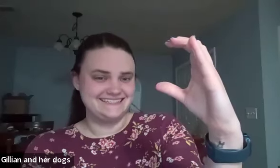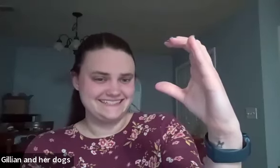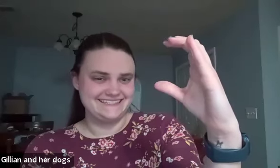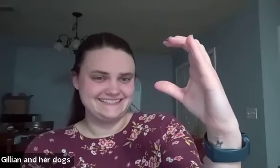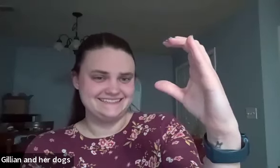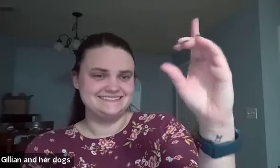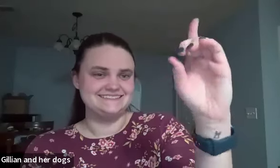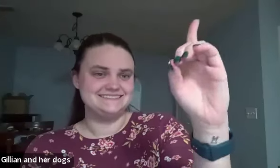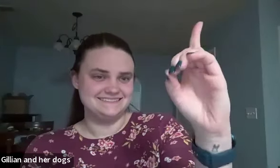D,